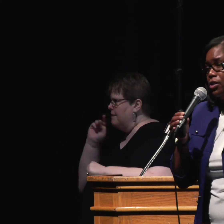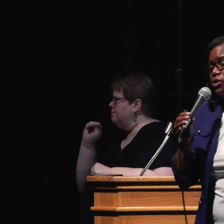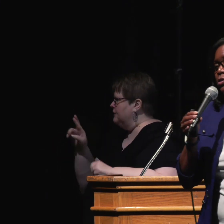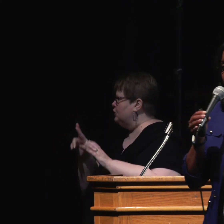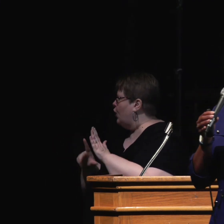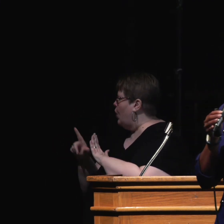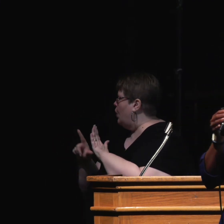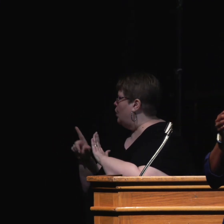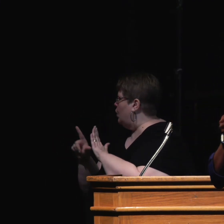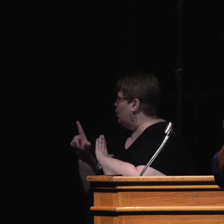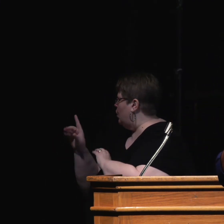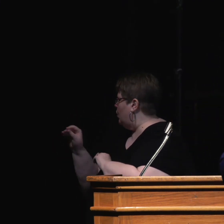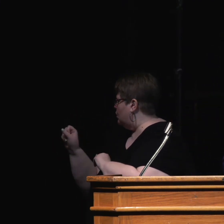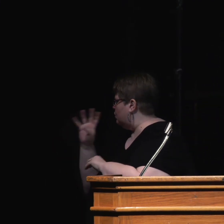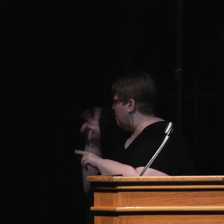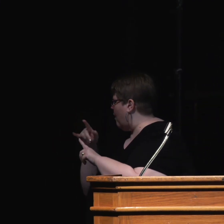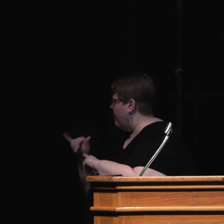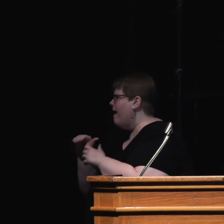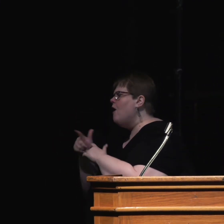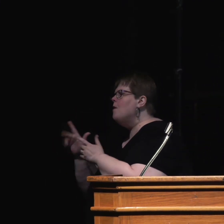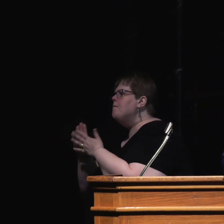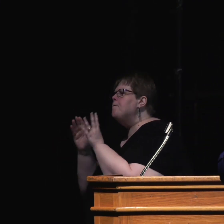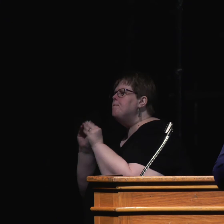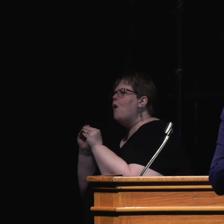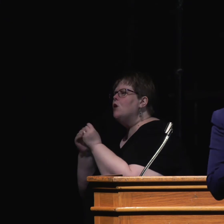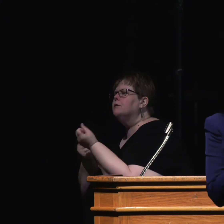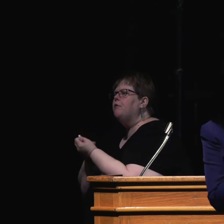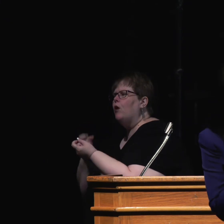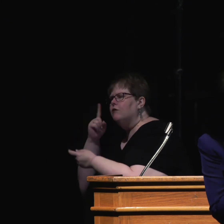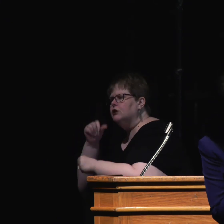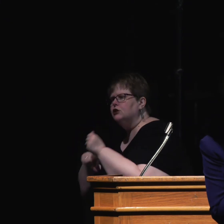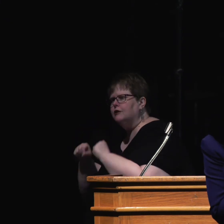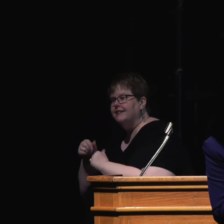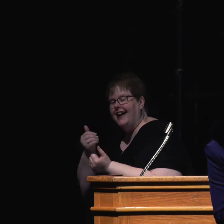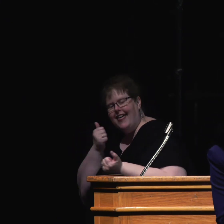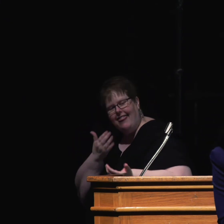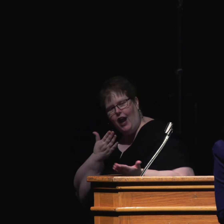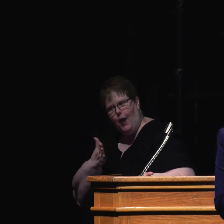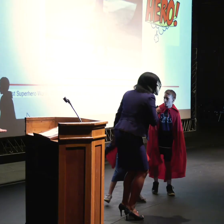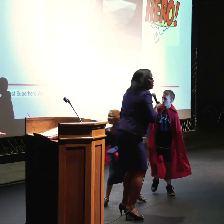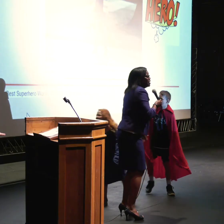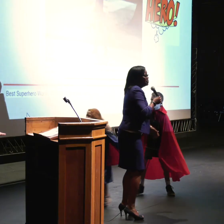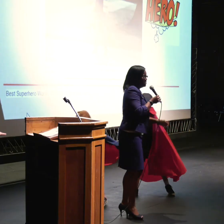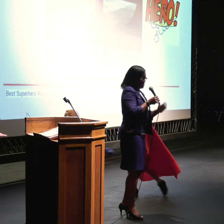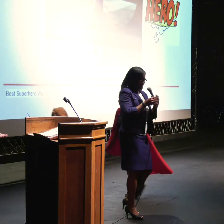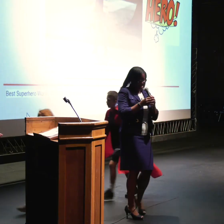talked about it too. How can we be more supportive of one another? So thank you, my heroes.